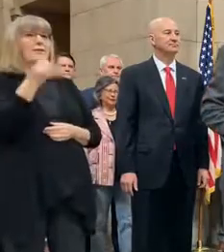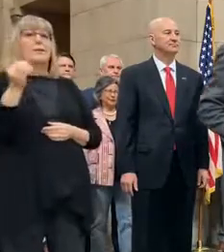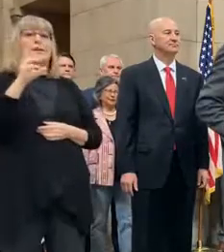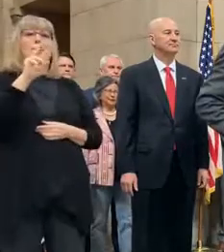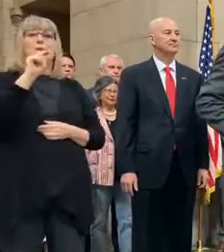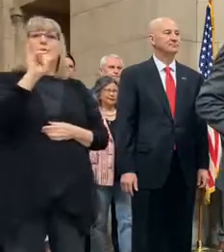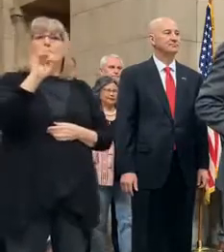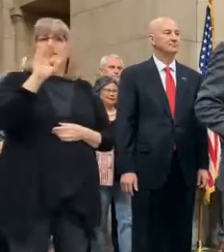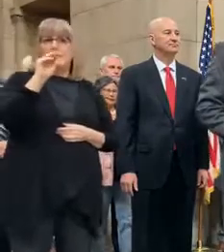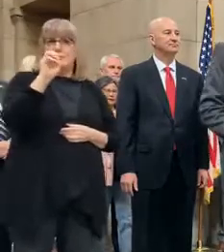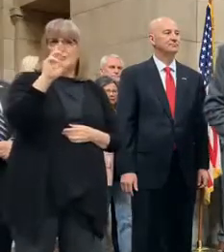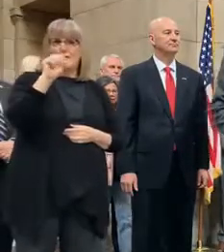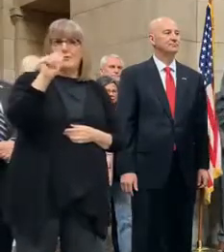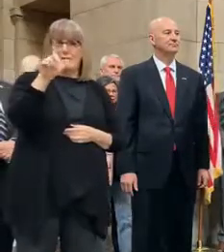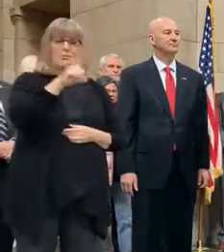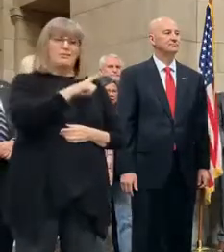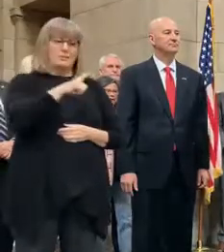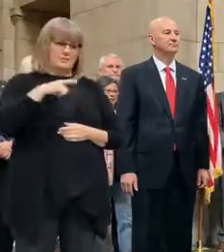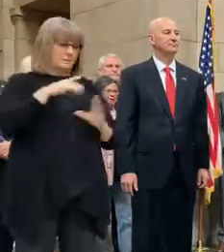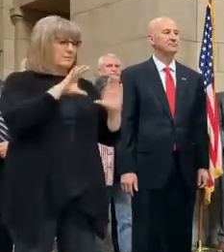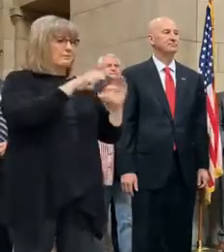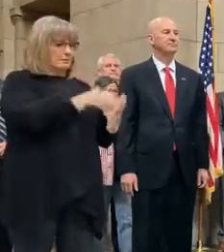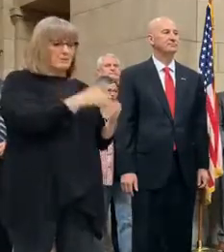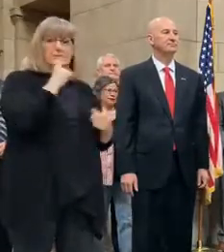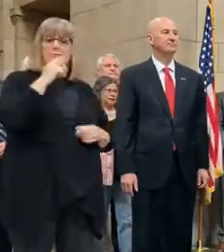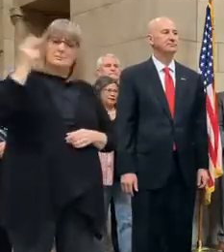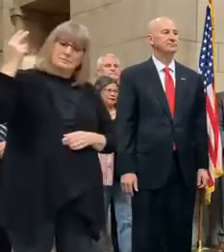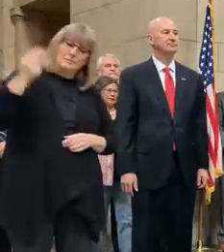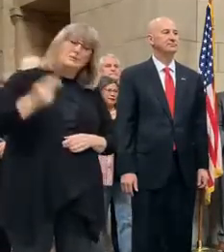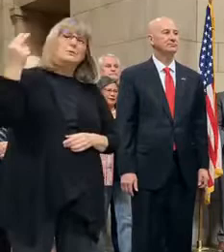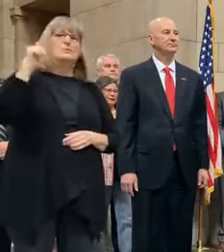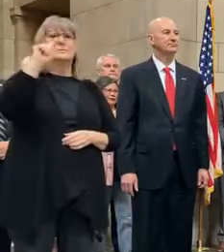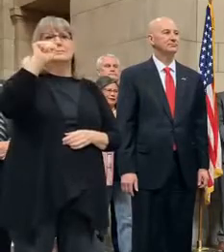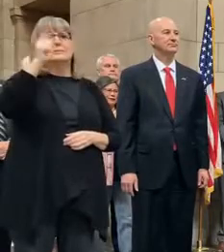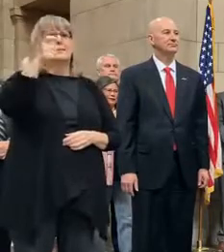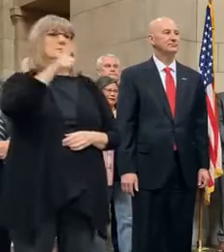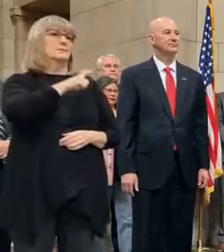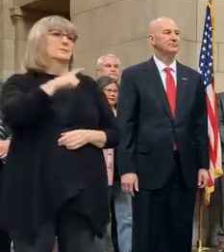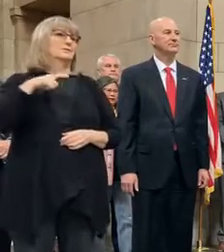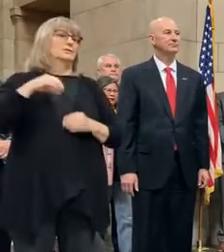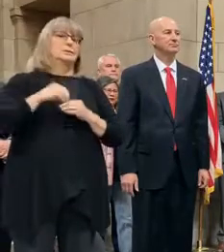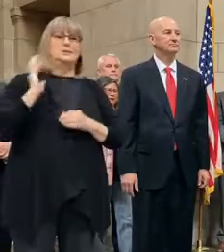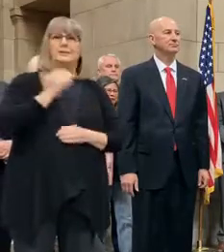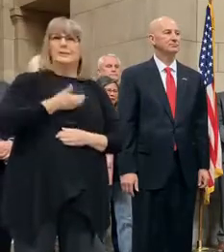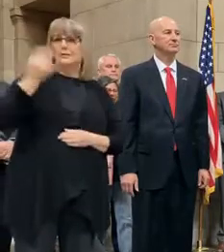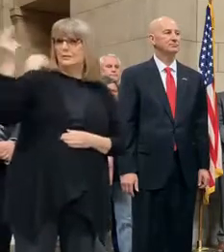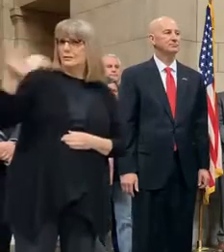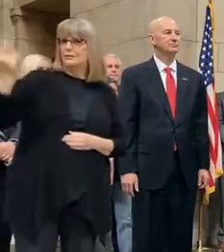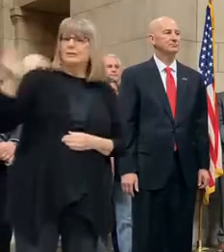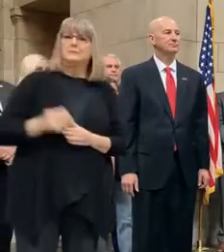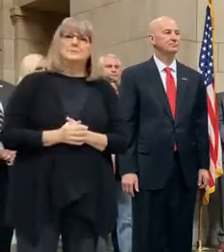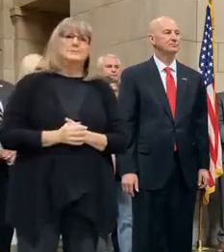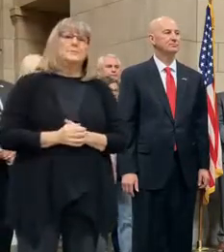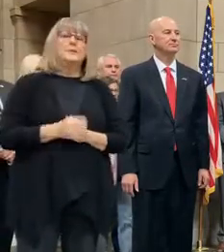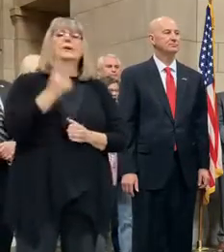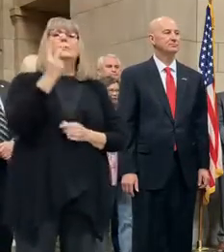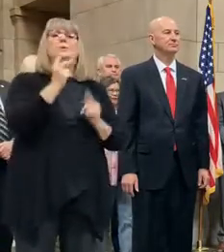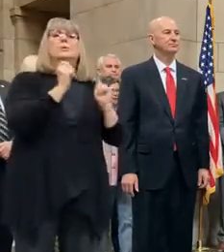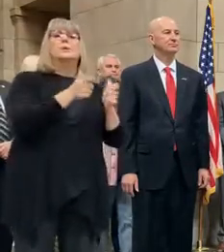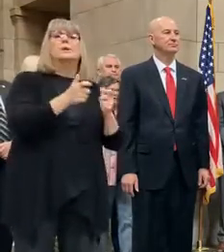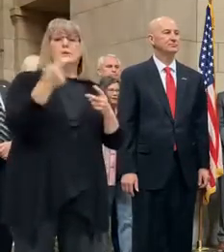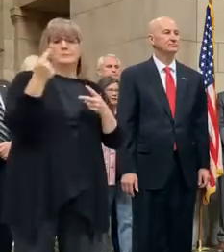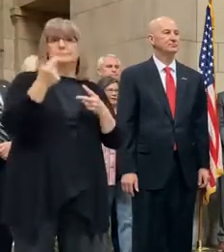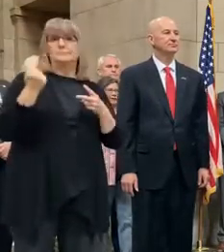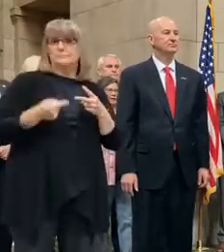the unicameral for what is the most historic tax legislation in our history. I want to make 2 very quick